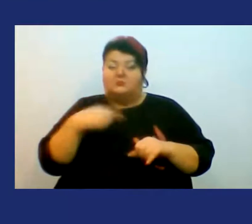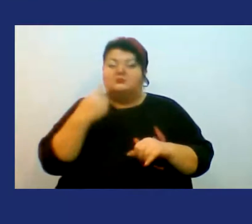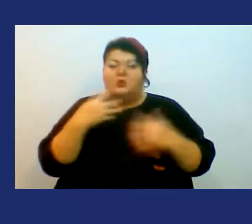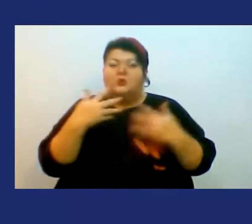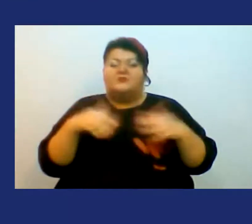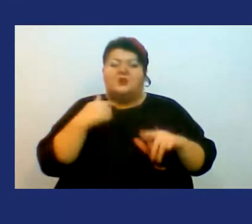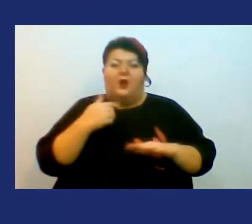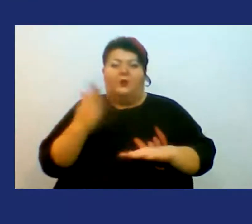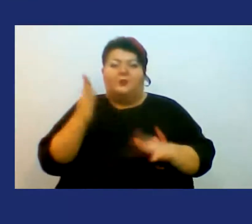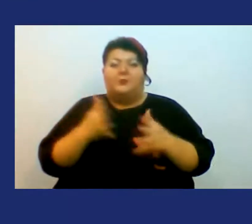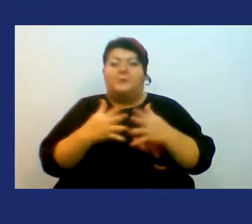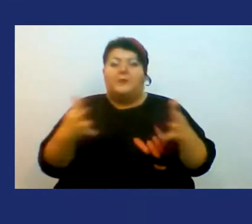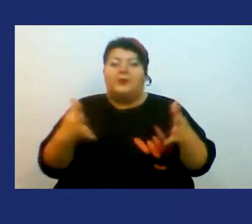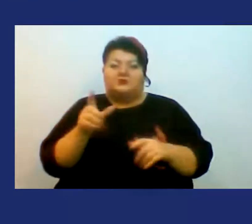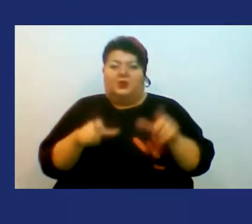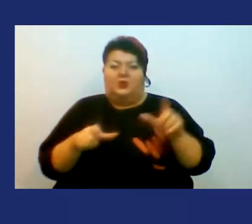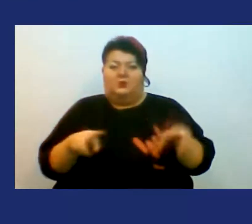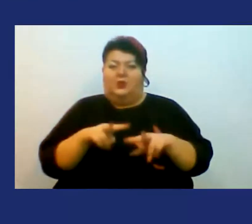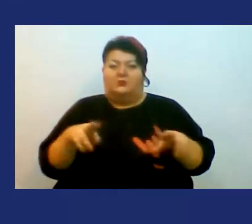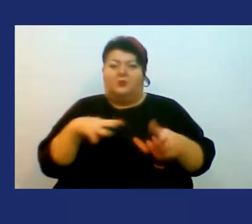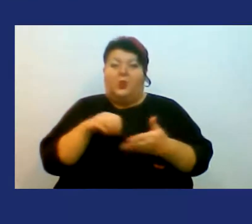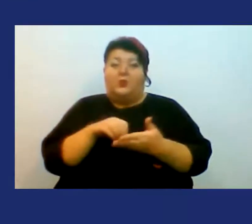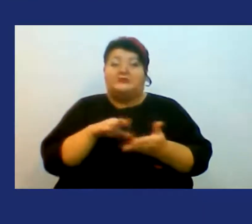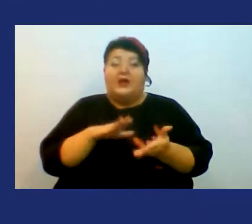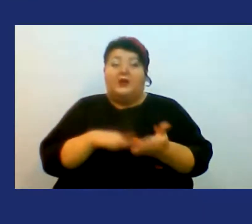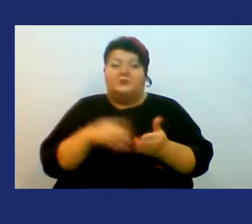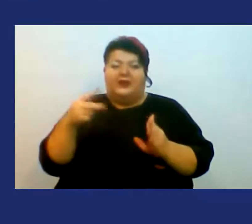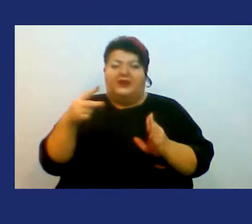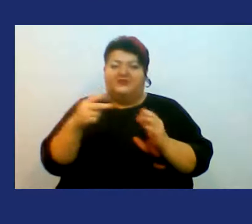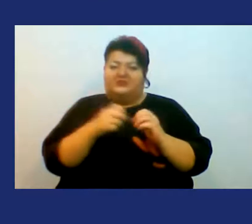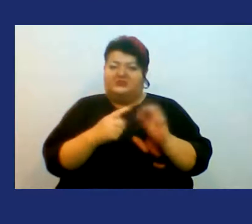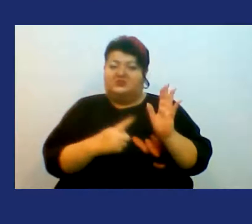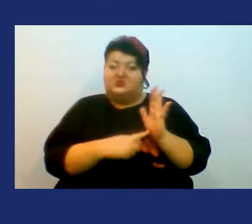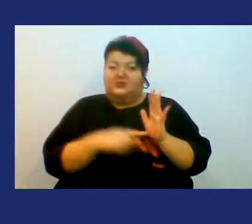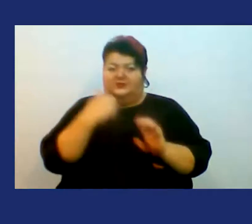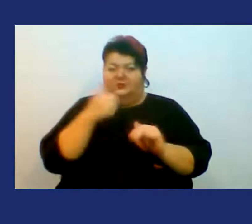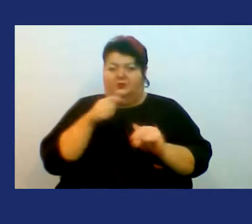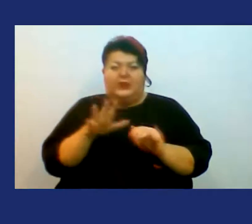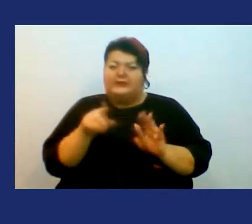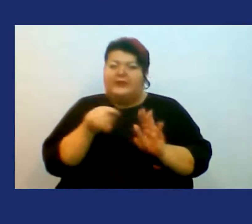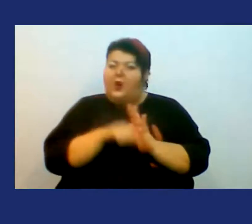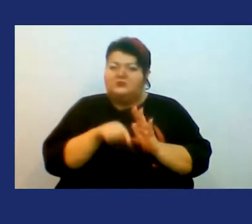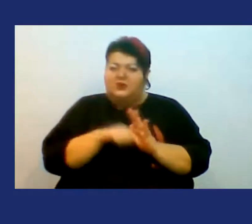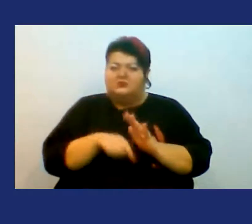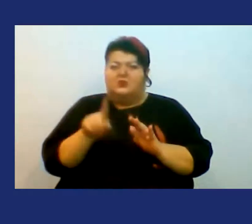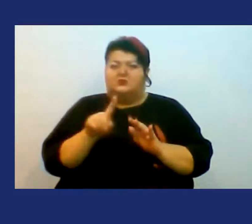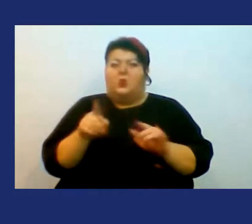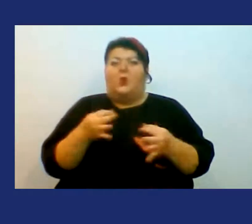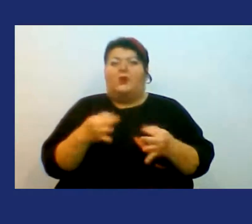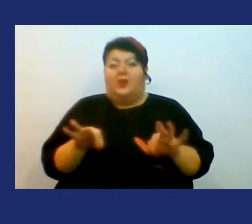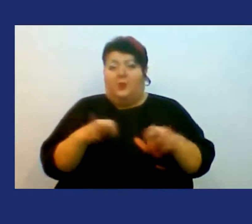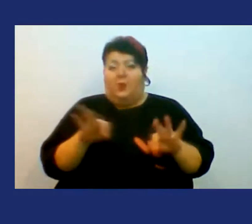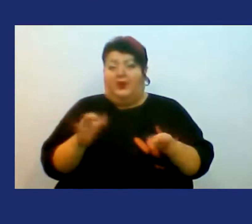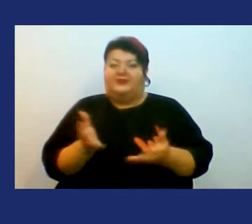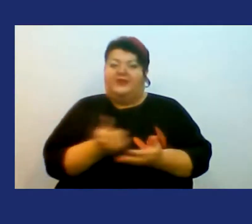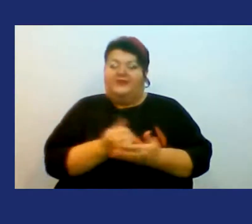mean Democrats will win, but we're hoping that big turnout numbers is good for democracy either way. So